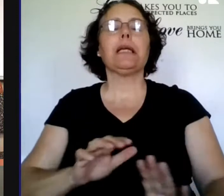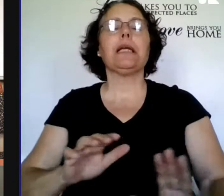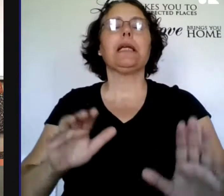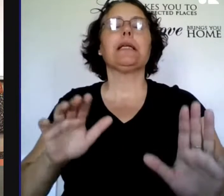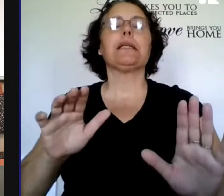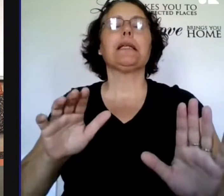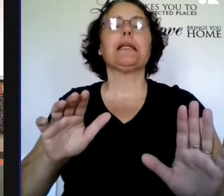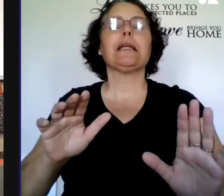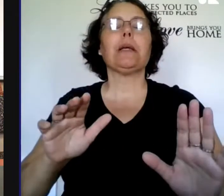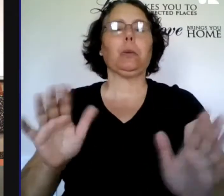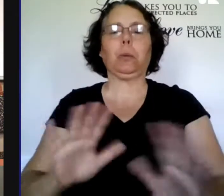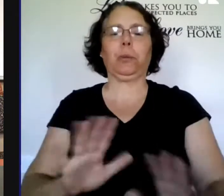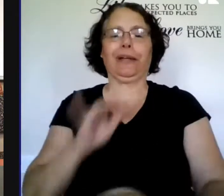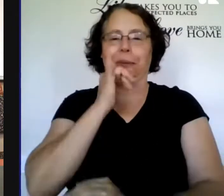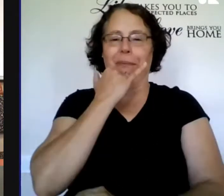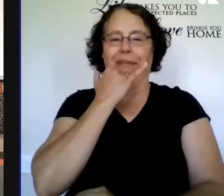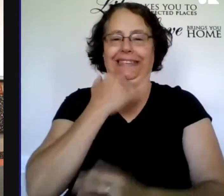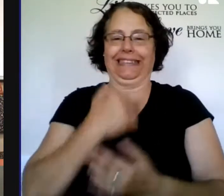Oops.